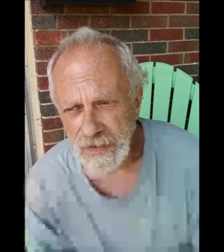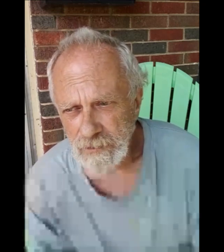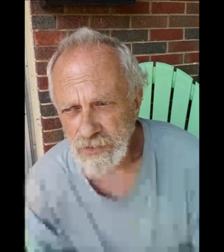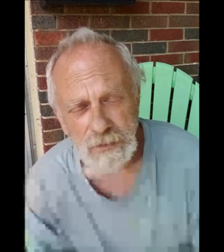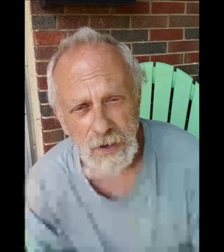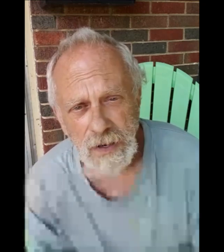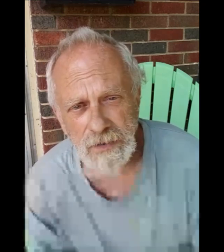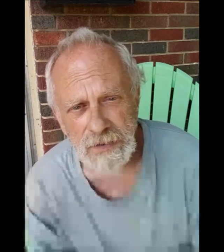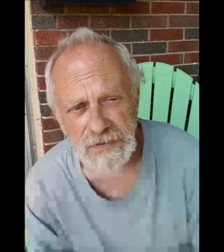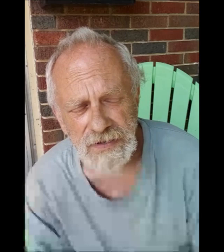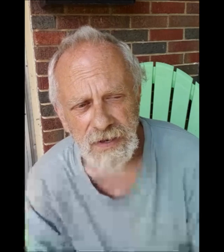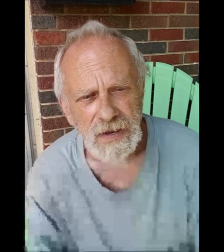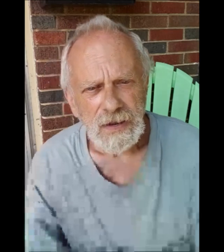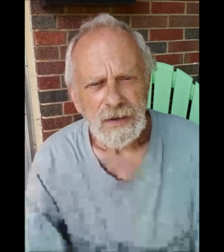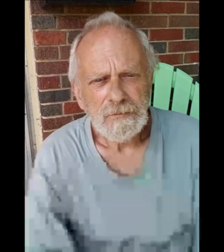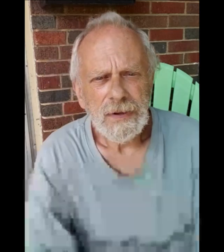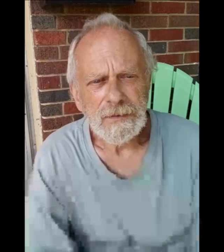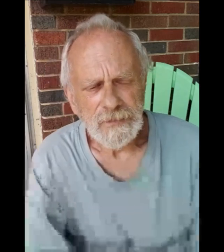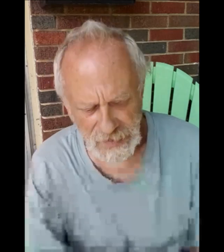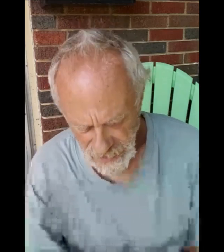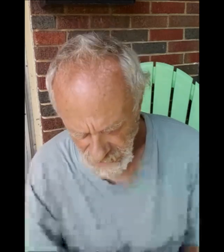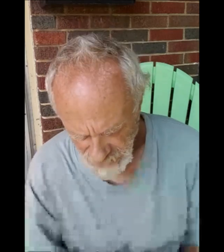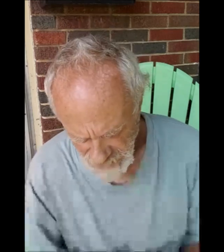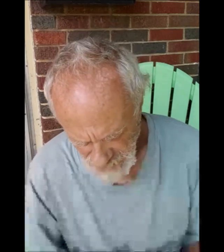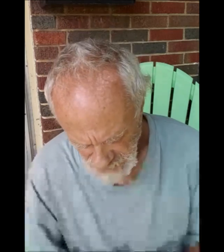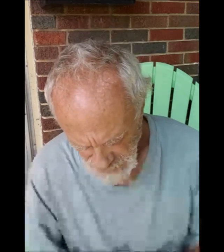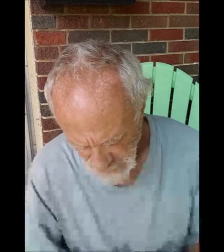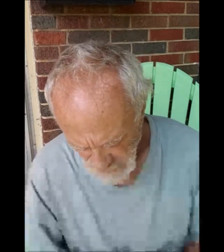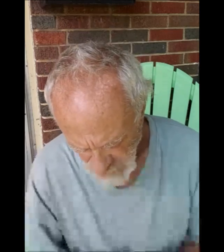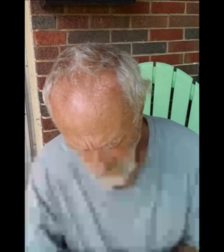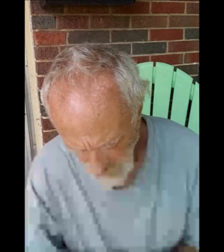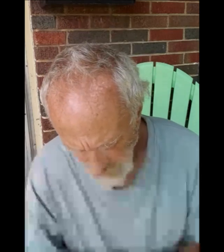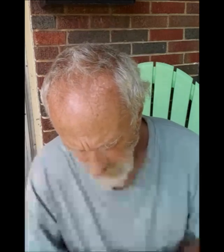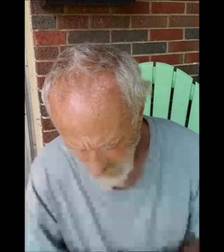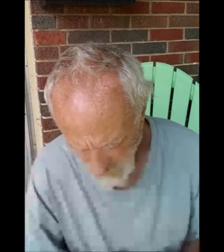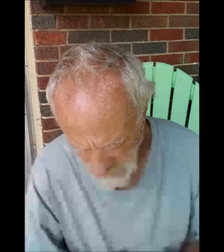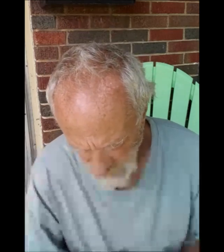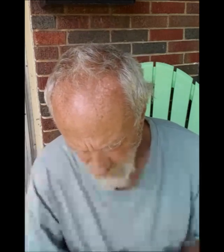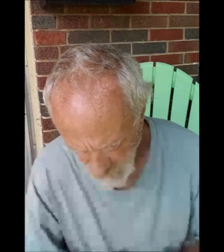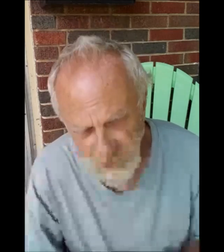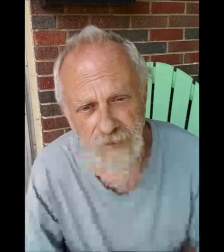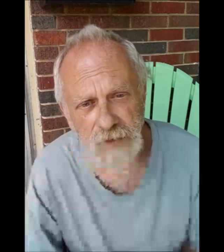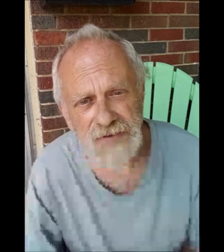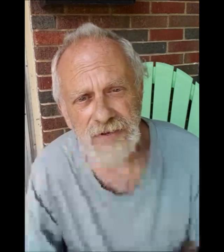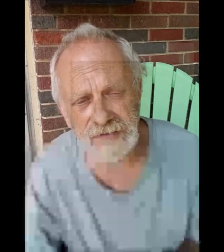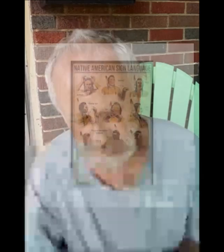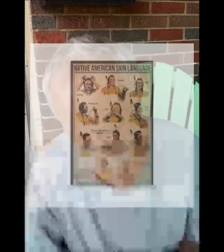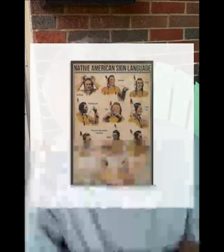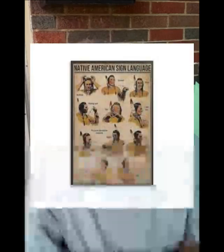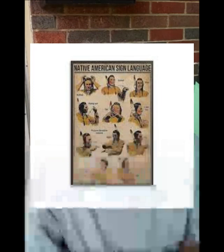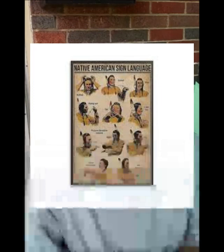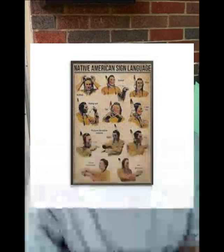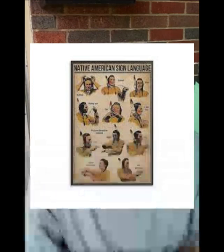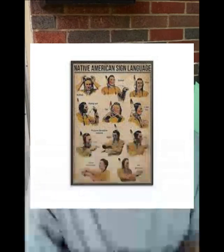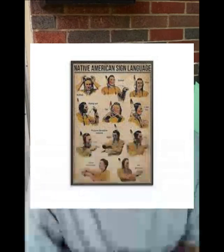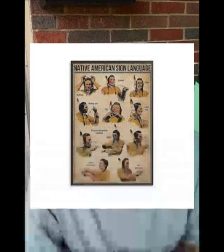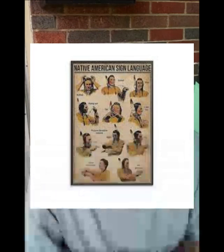language. There were hundreds. But the Native American people came up with an interesting solution, which to me